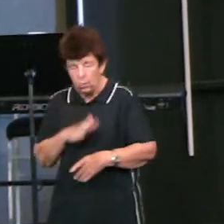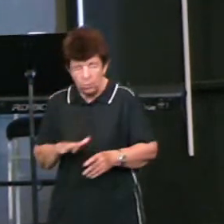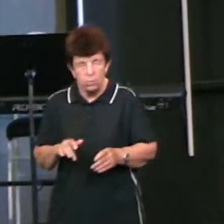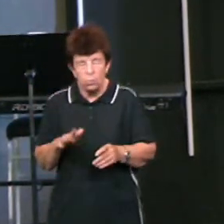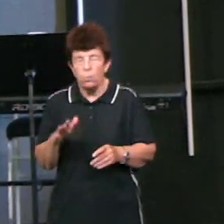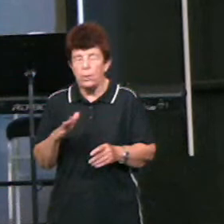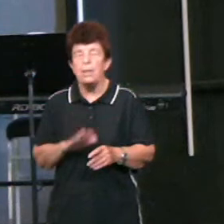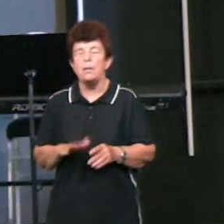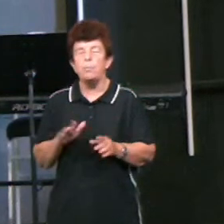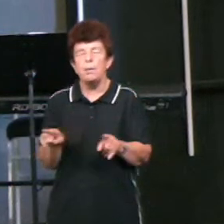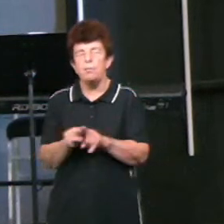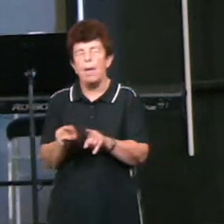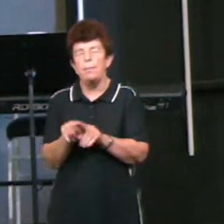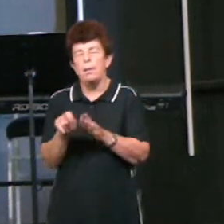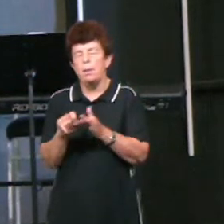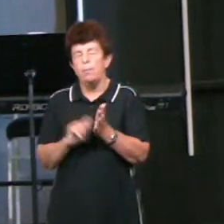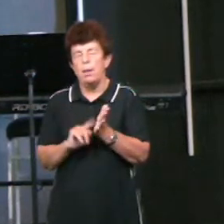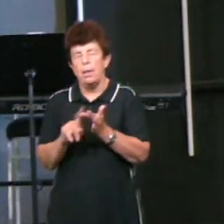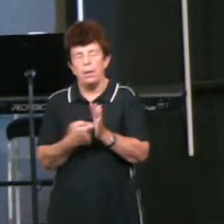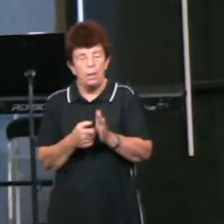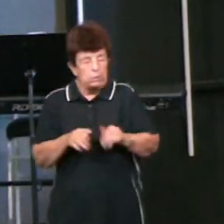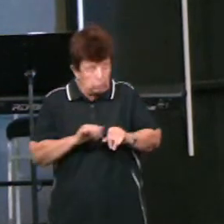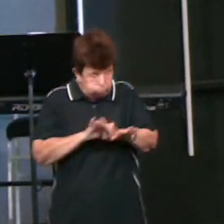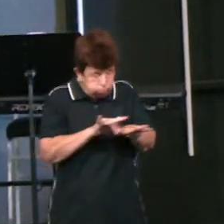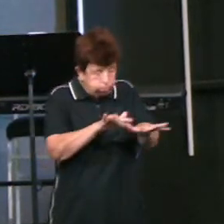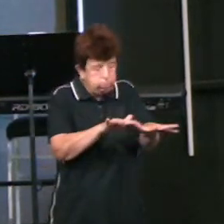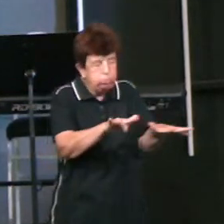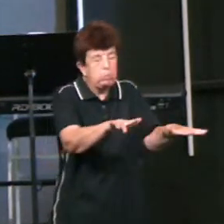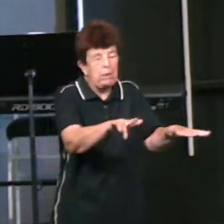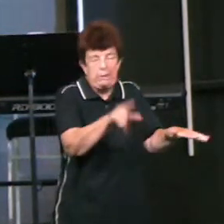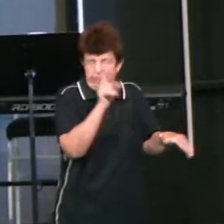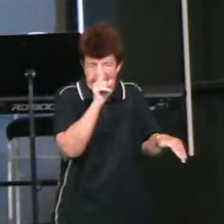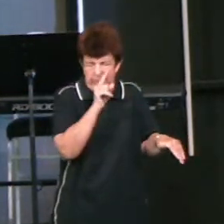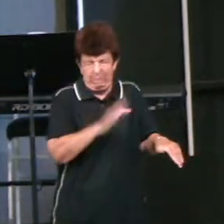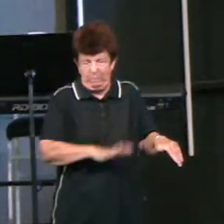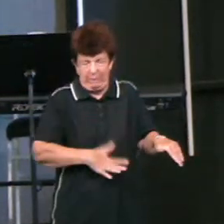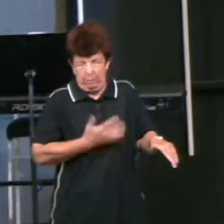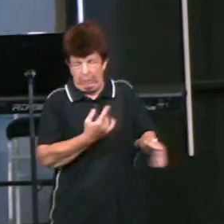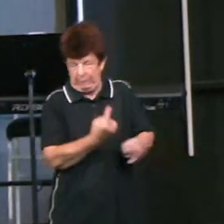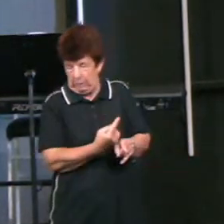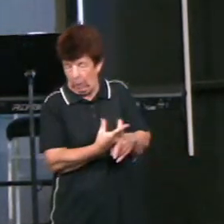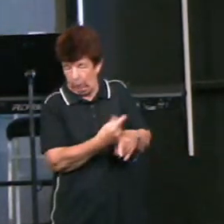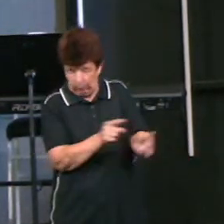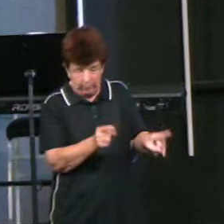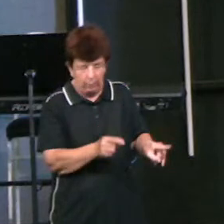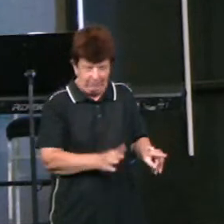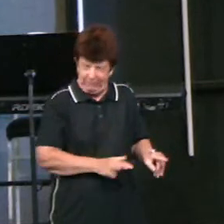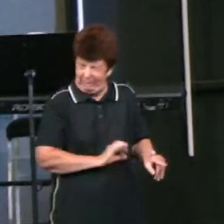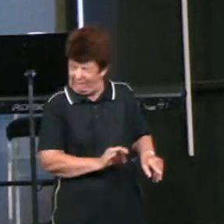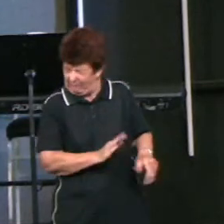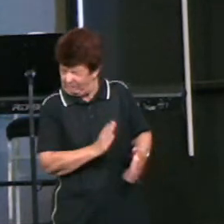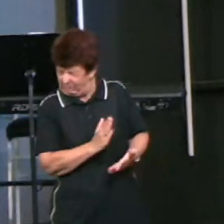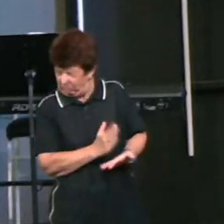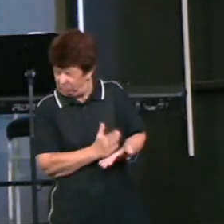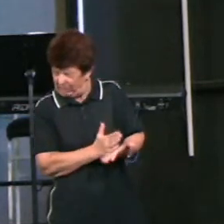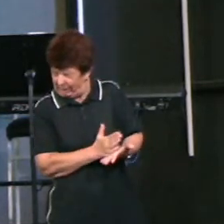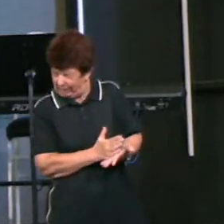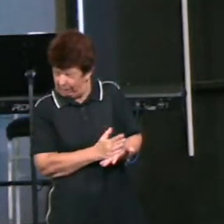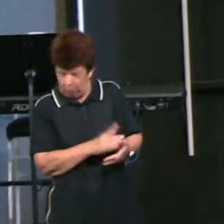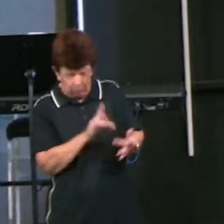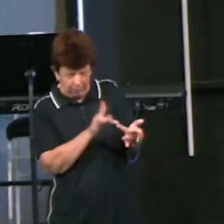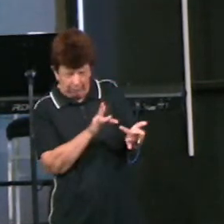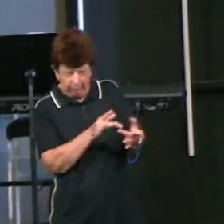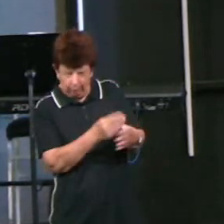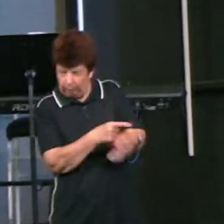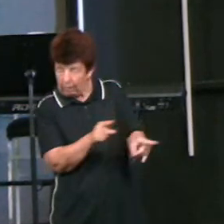and go out, even to the people who are undesirable for us to talk to, who we don't necessarily want to be in